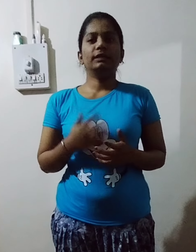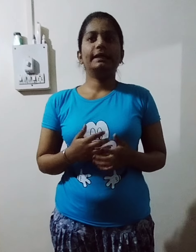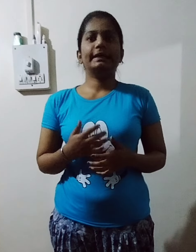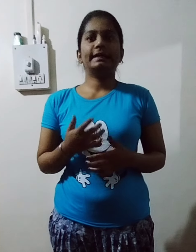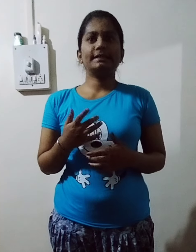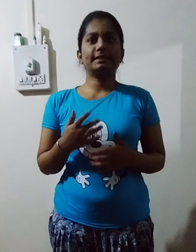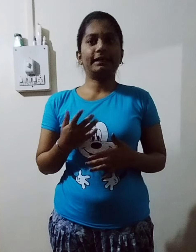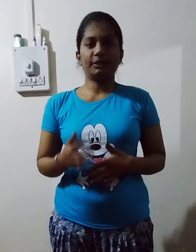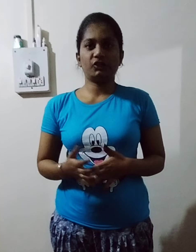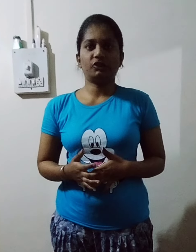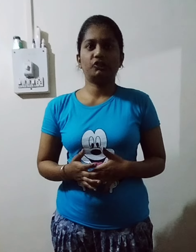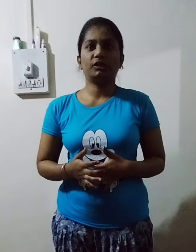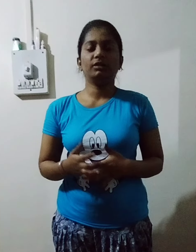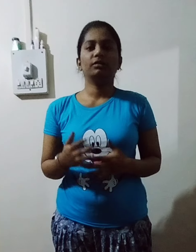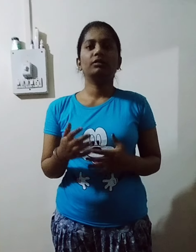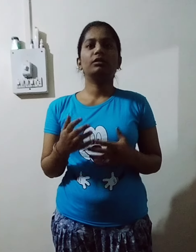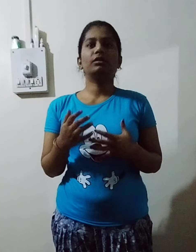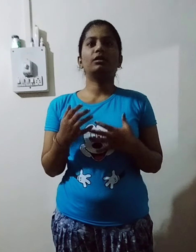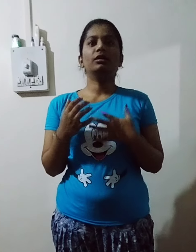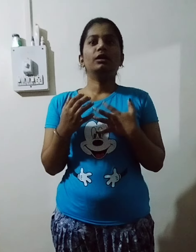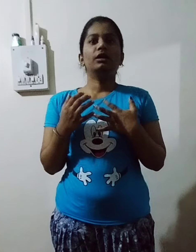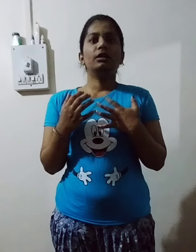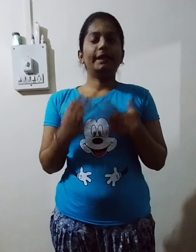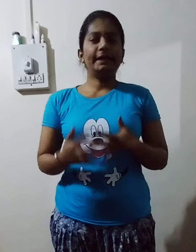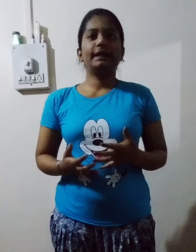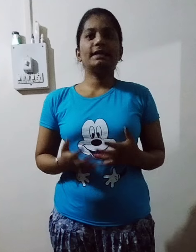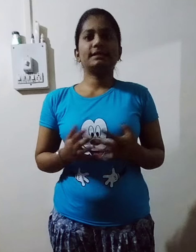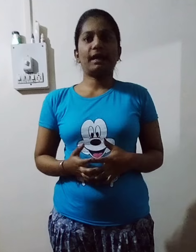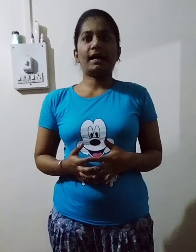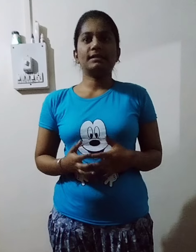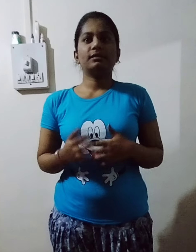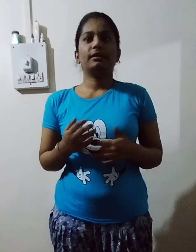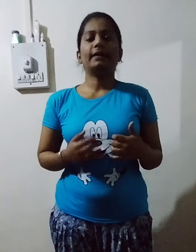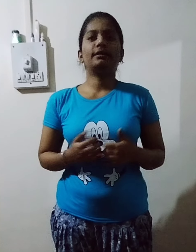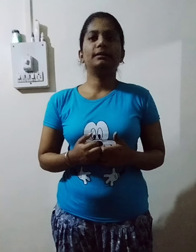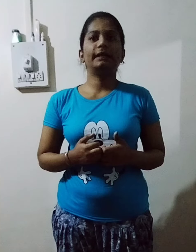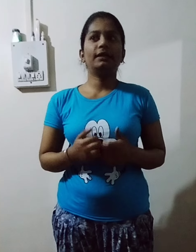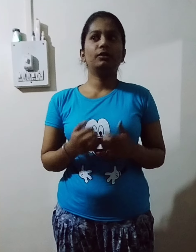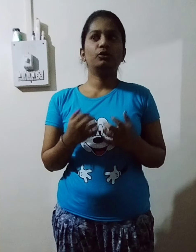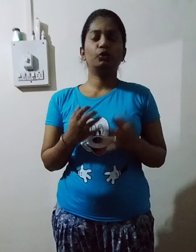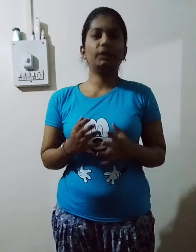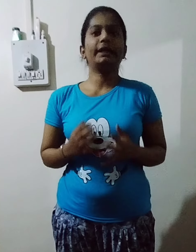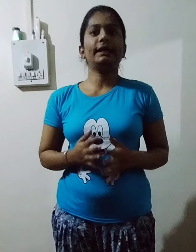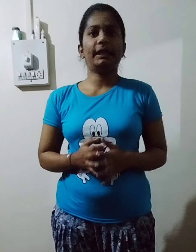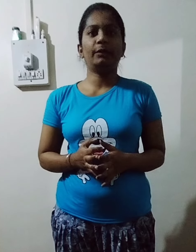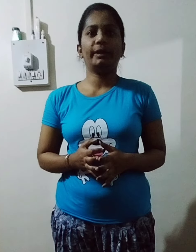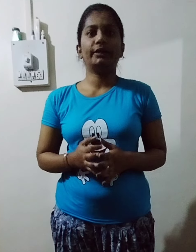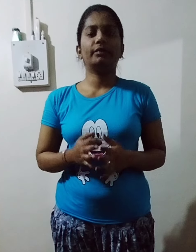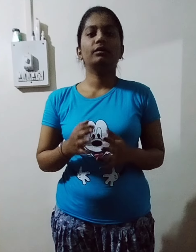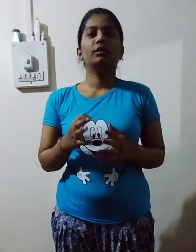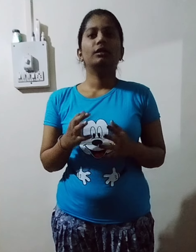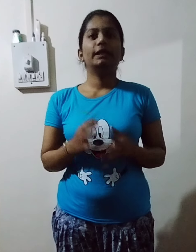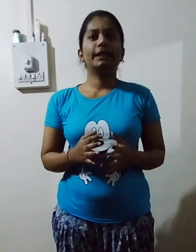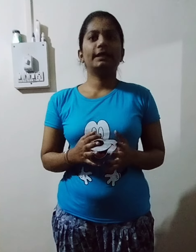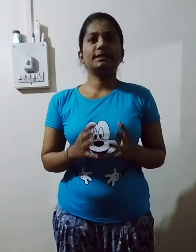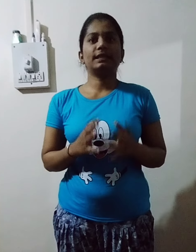linked list data structure. Linked list class can contain duplicate element. Linked list